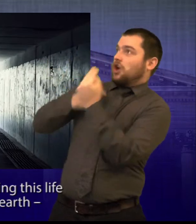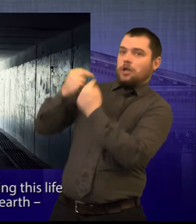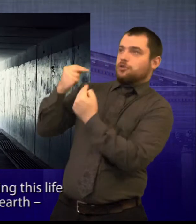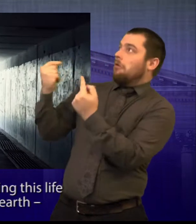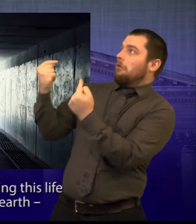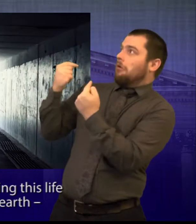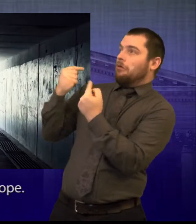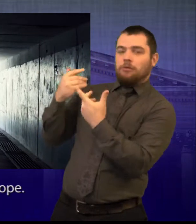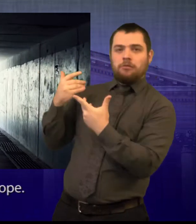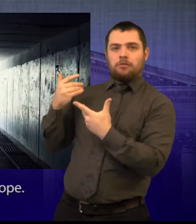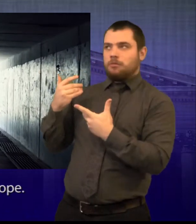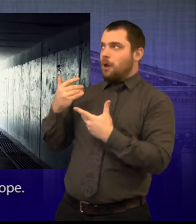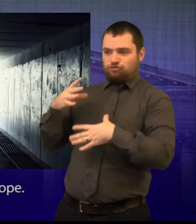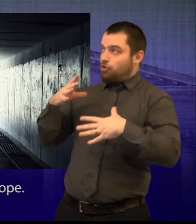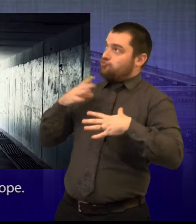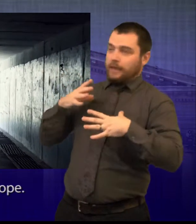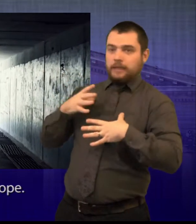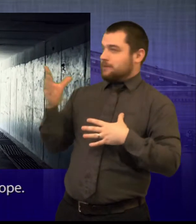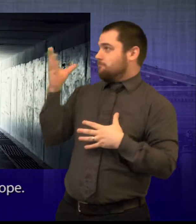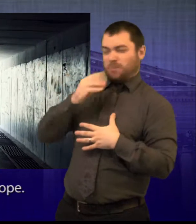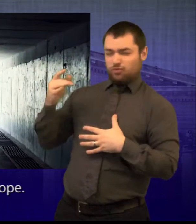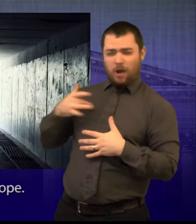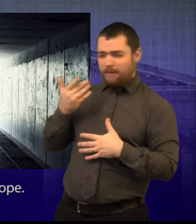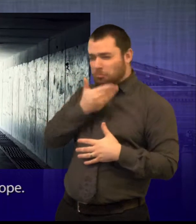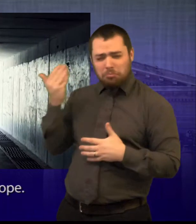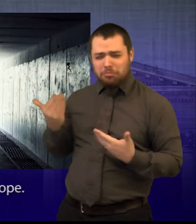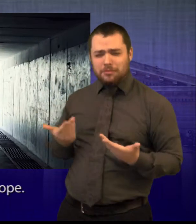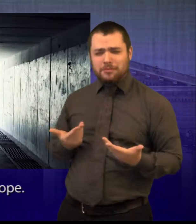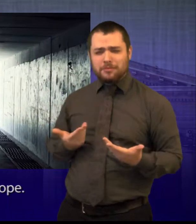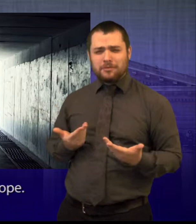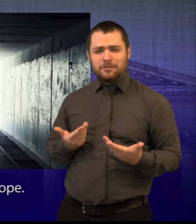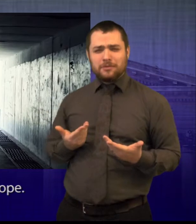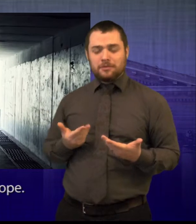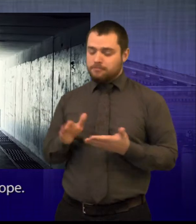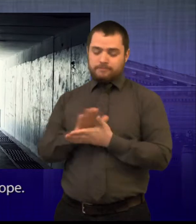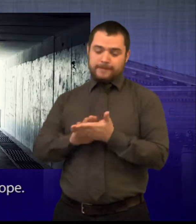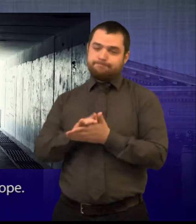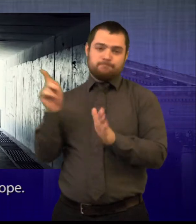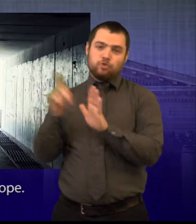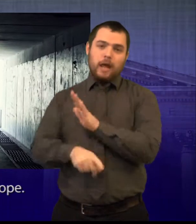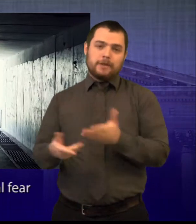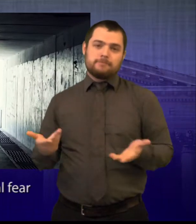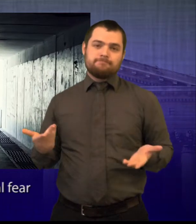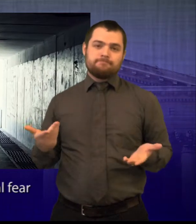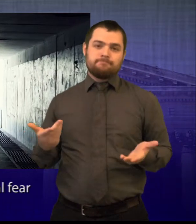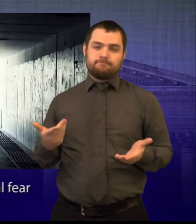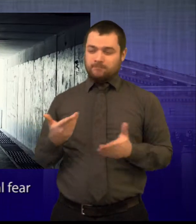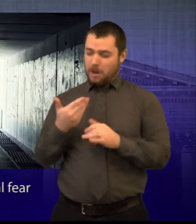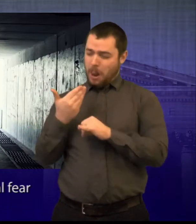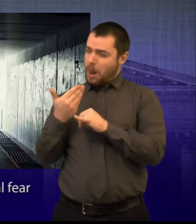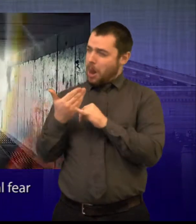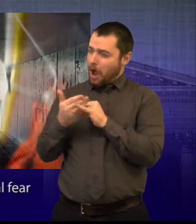Judge of all the earth with no spiritual life or hope. It will be too late. In that